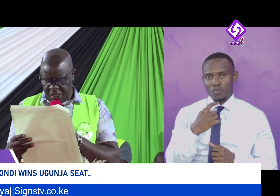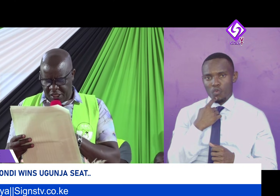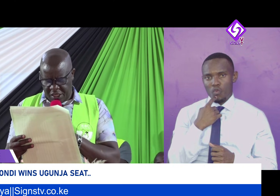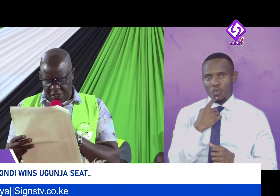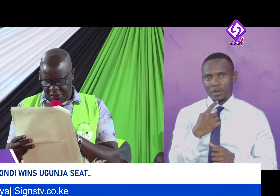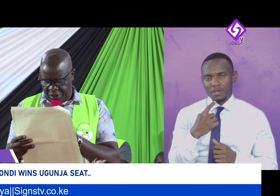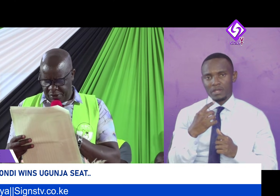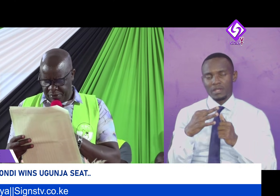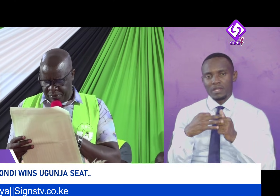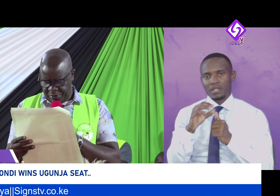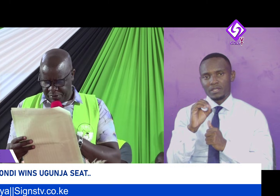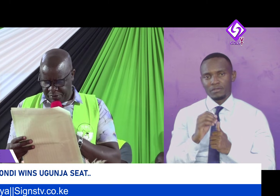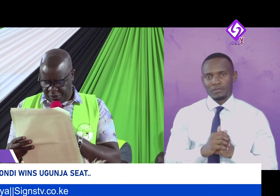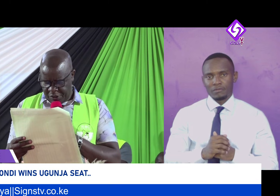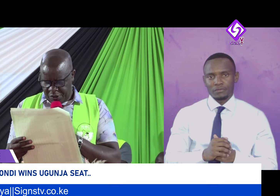180.